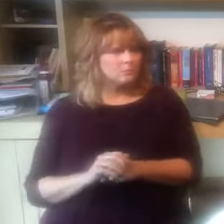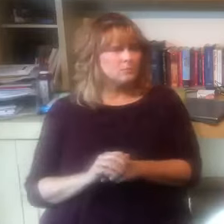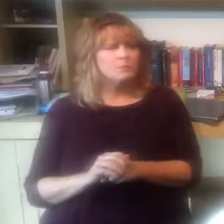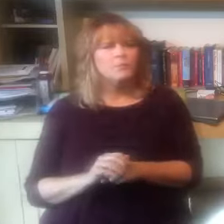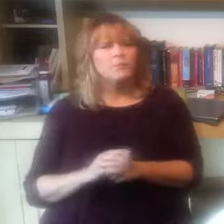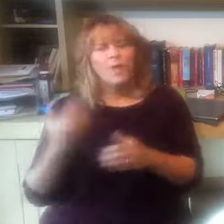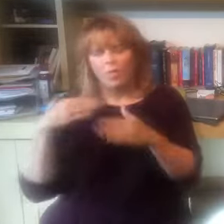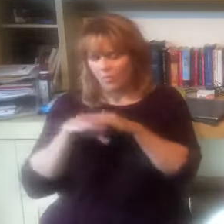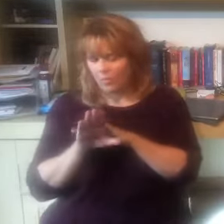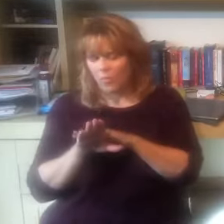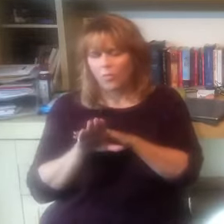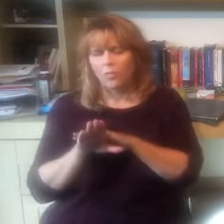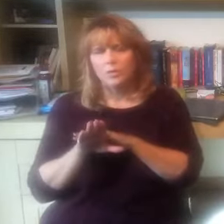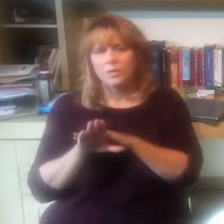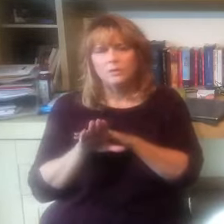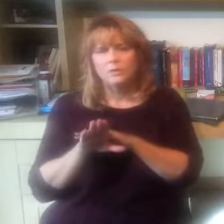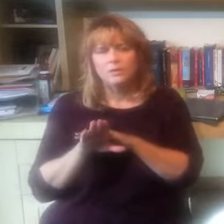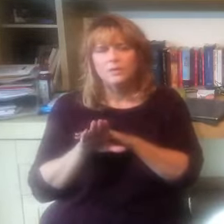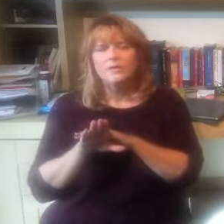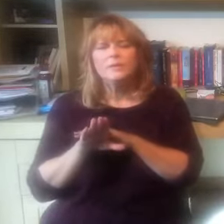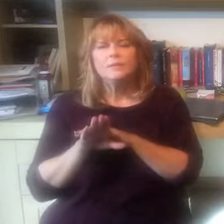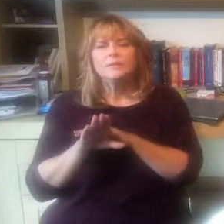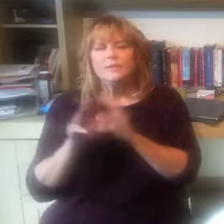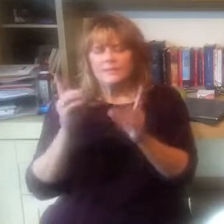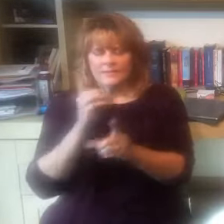He was born severely mentally handicapped.